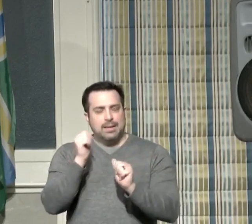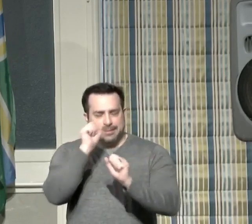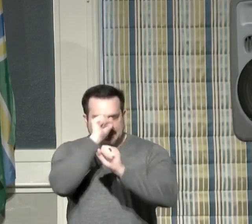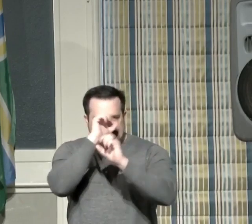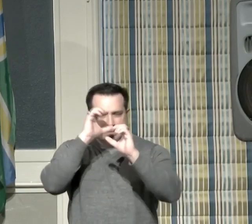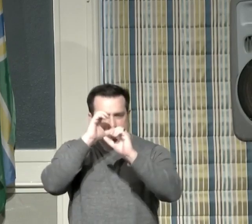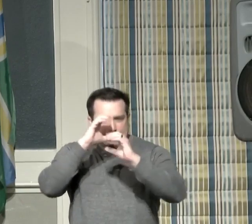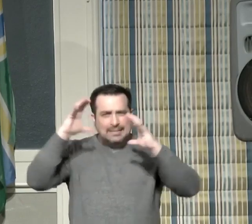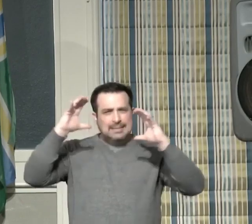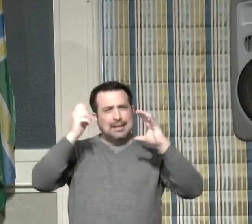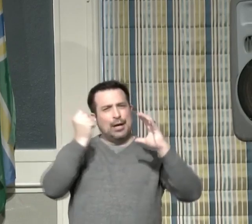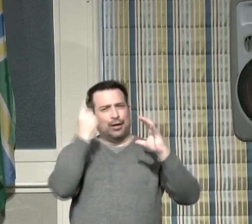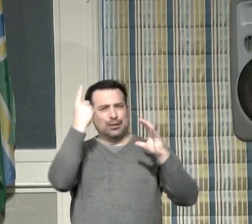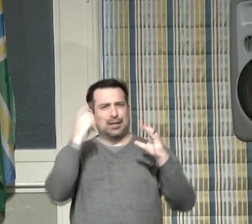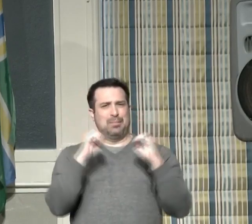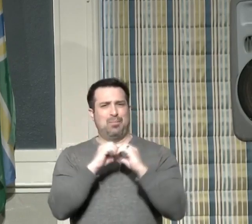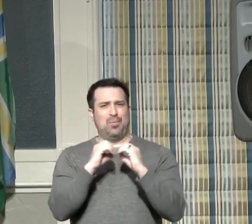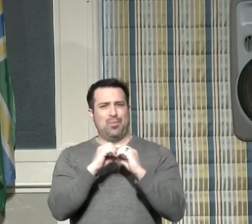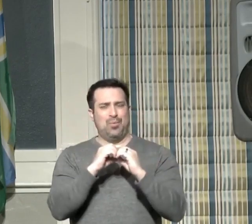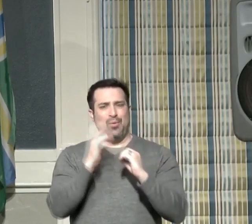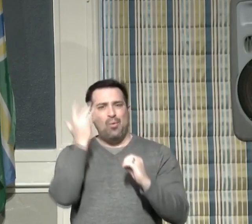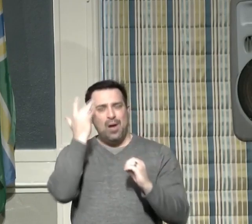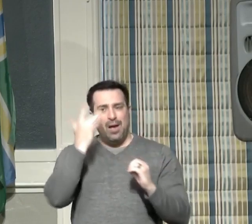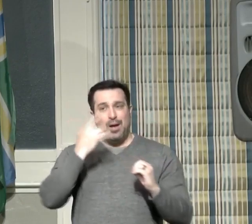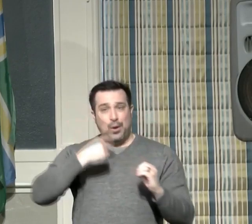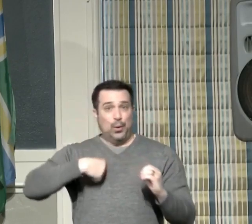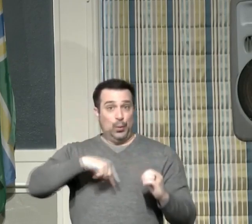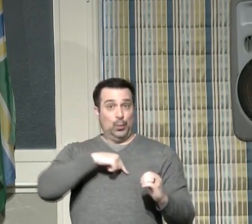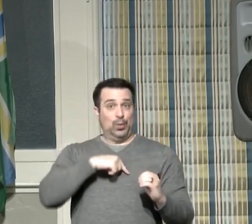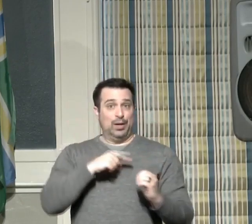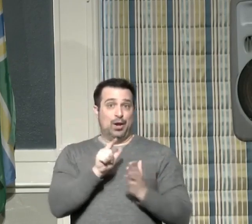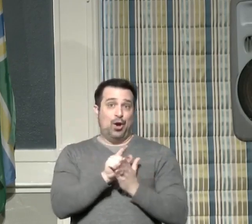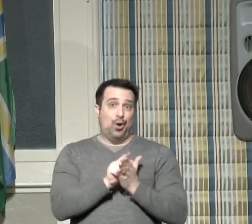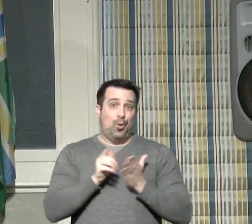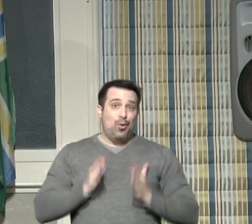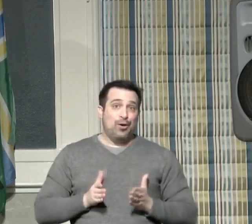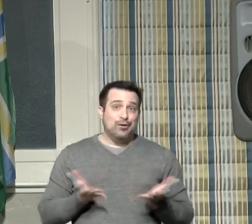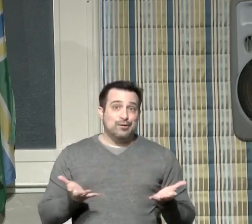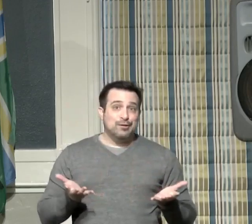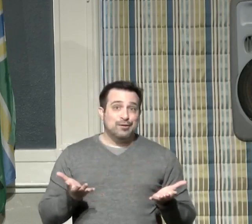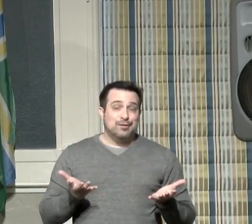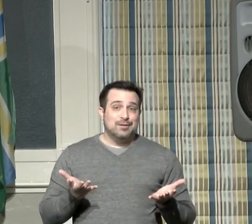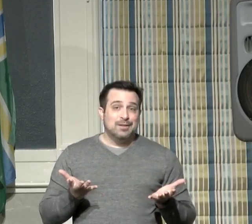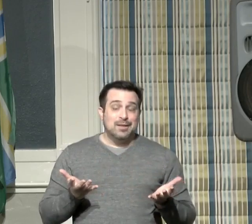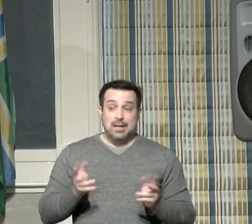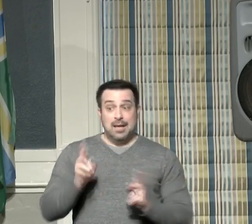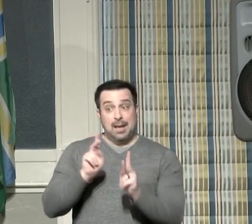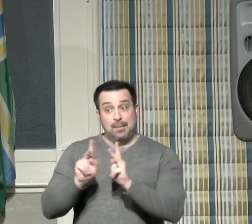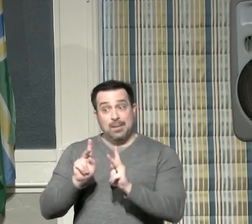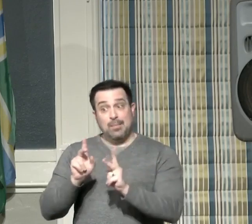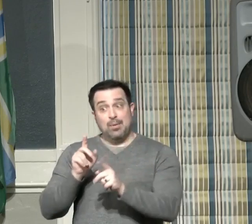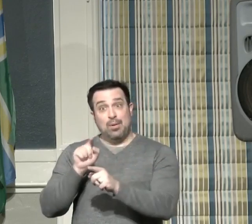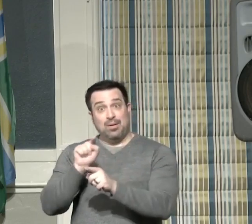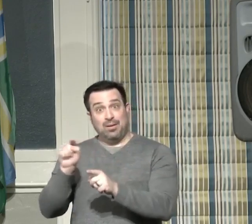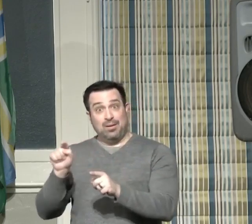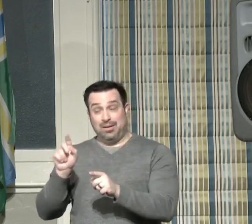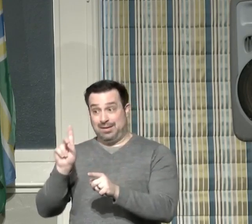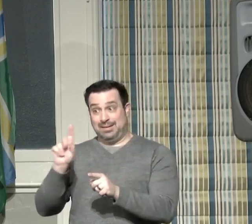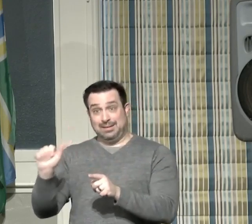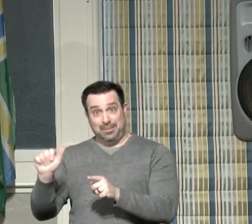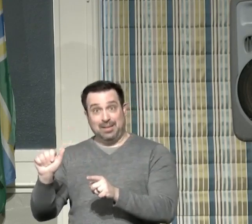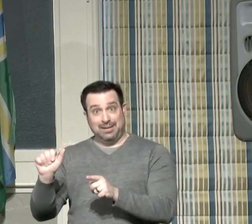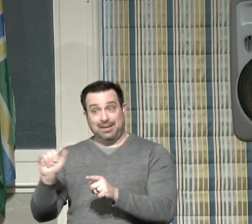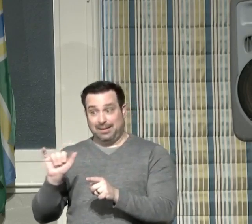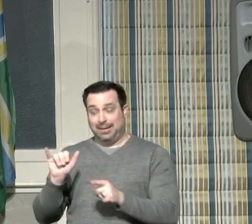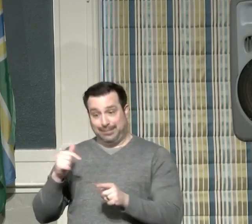because we are lawyers and people with disabilities ourselves,